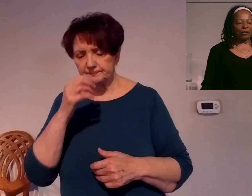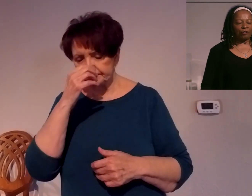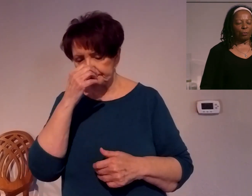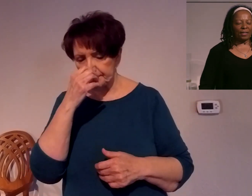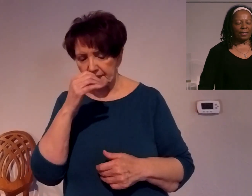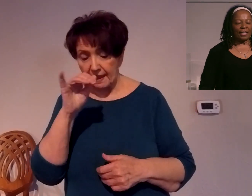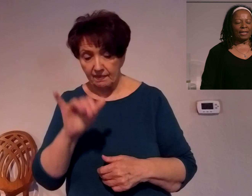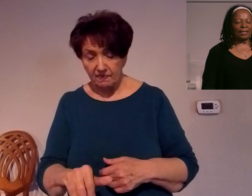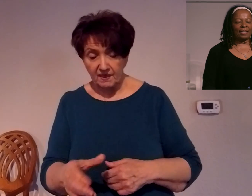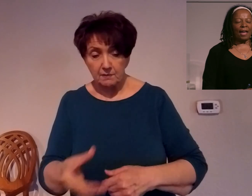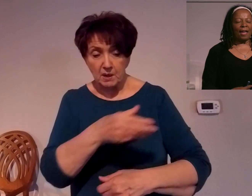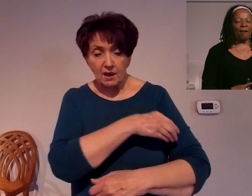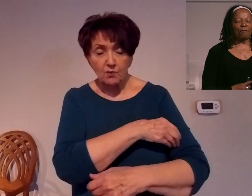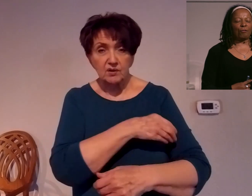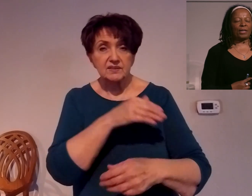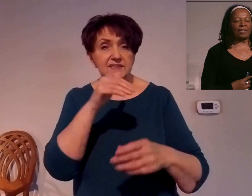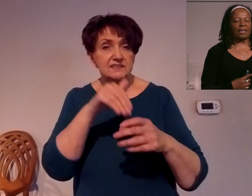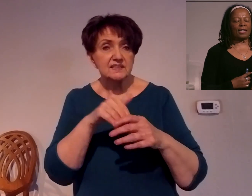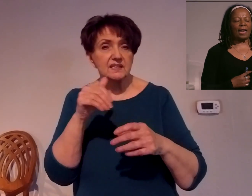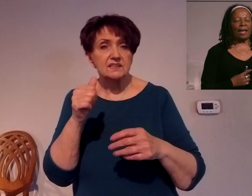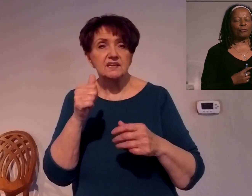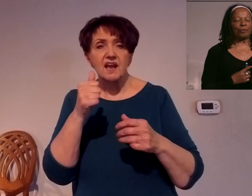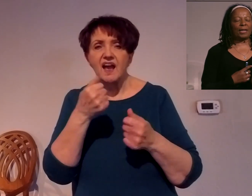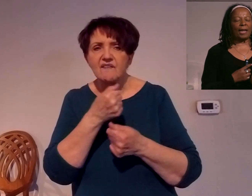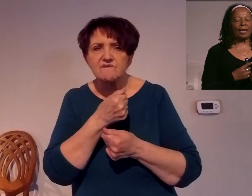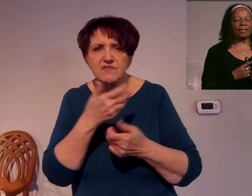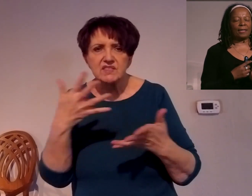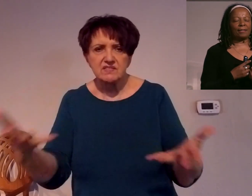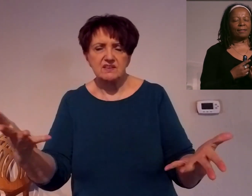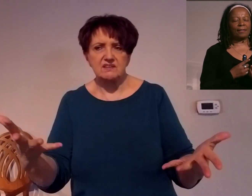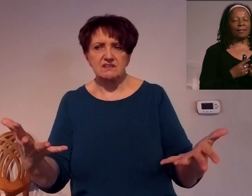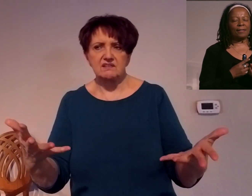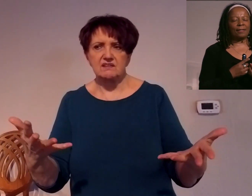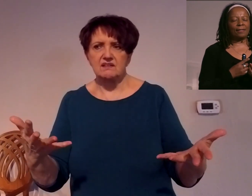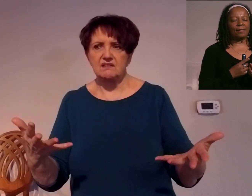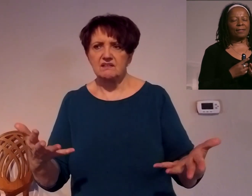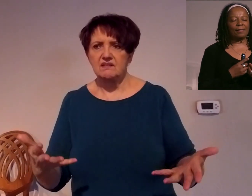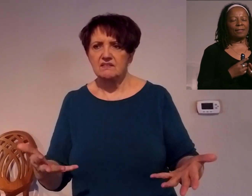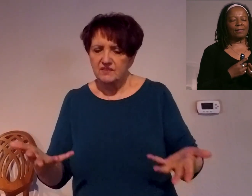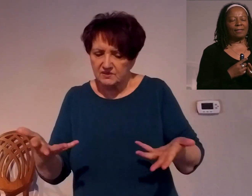This power is within everything it has created,